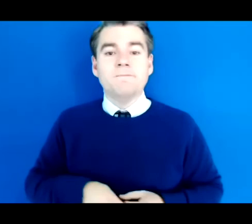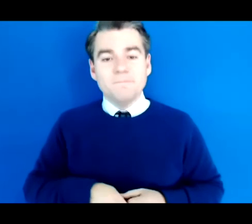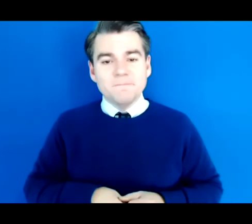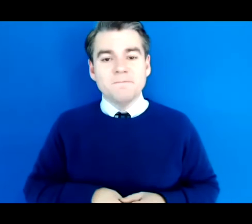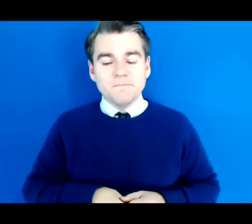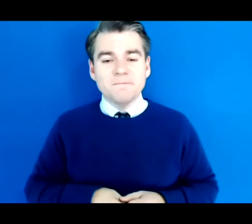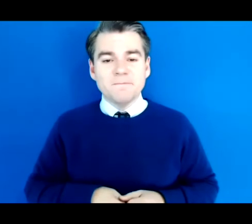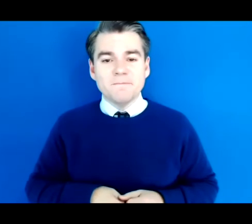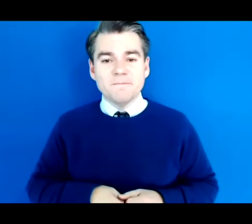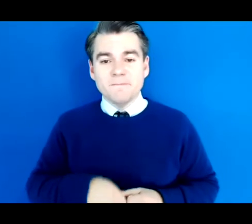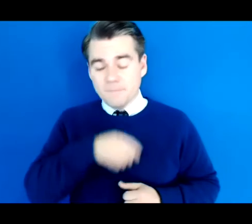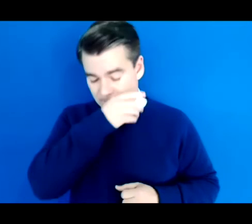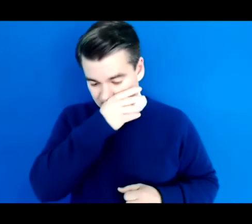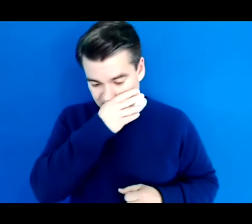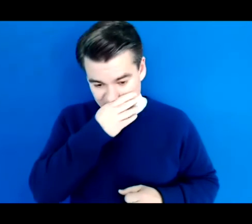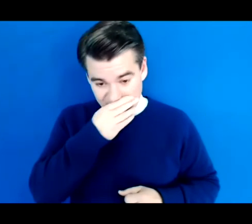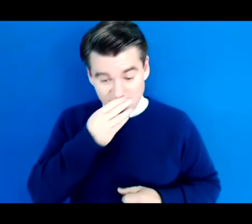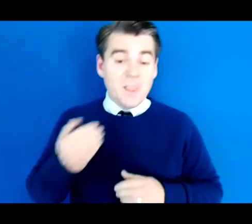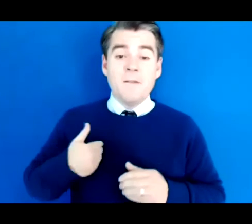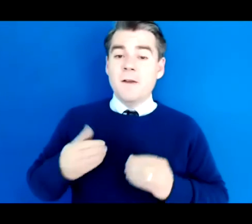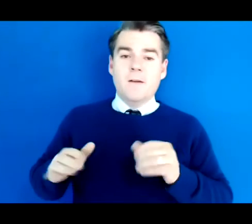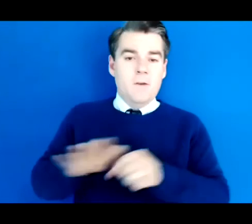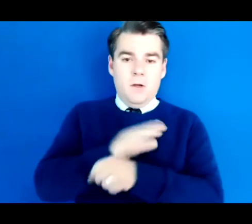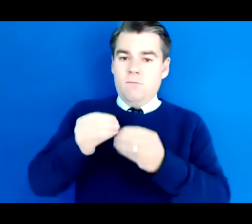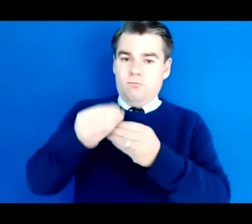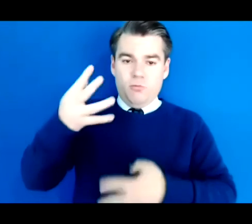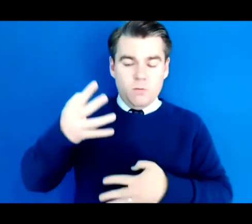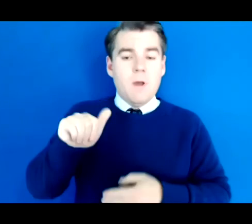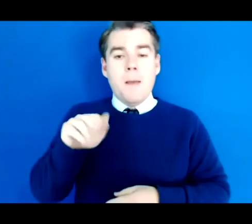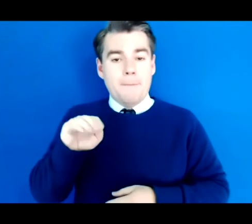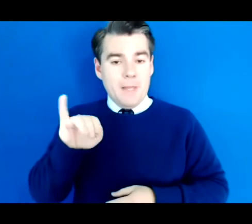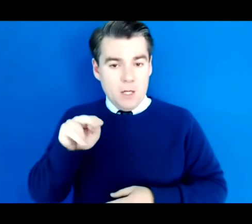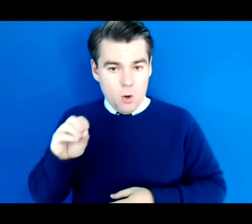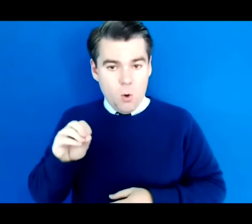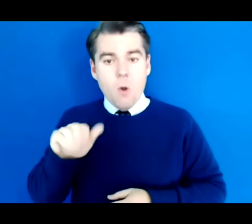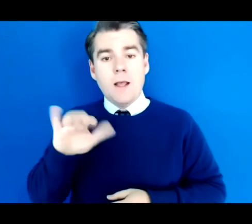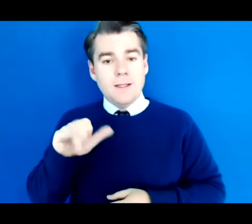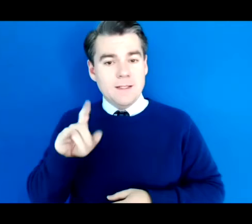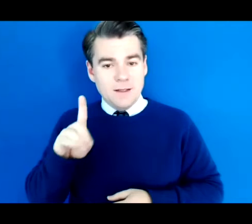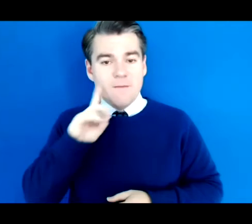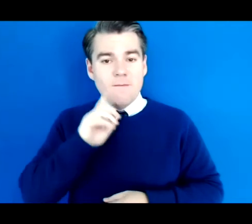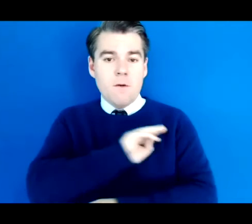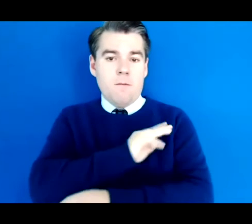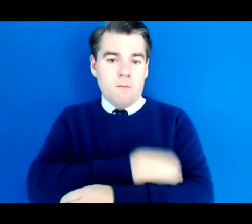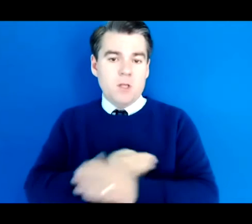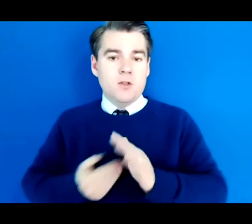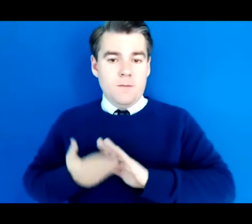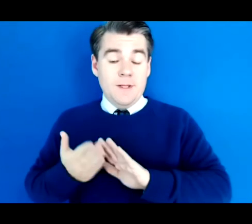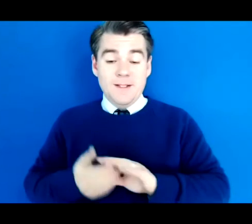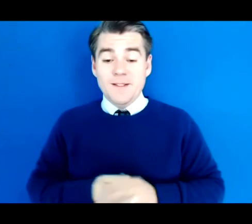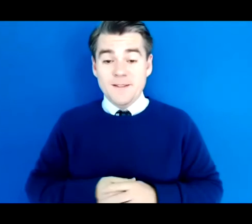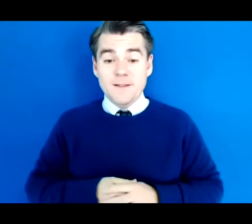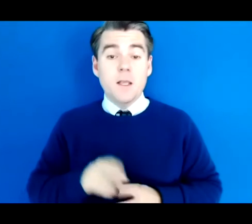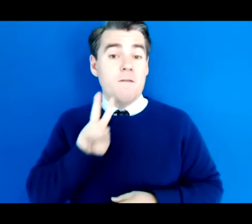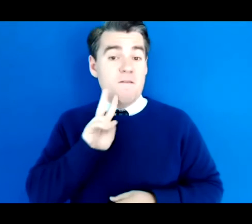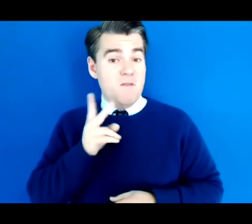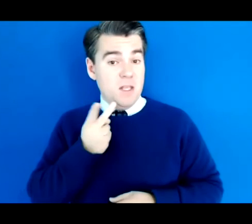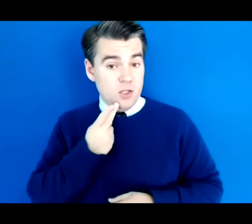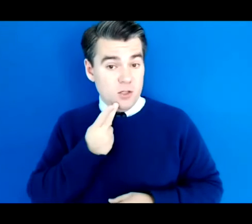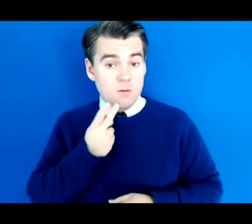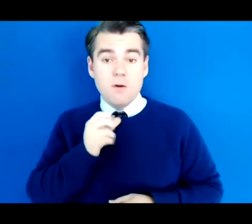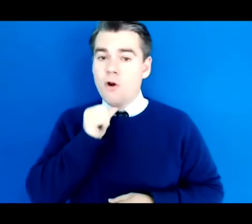full profile of amino acids for muscle maintenance. It's vegetarian,